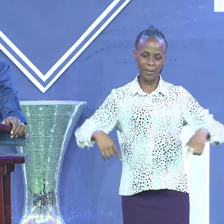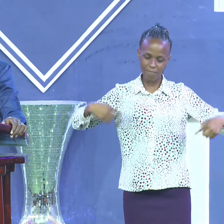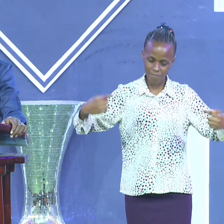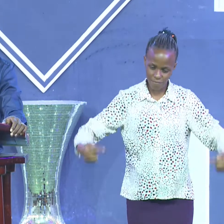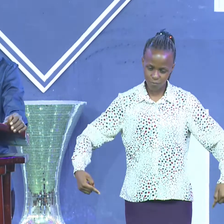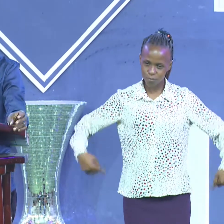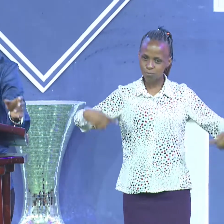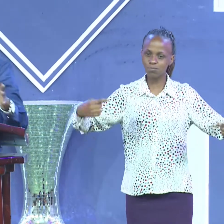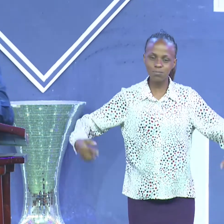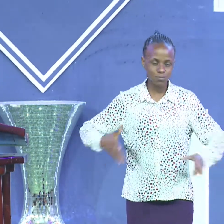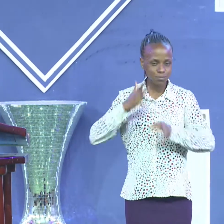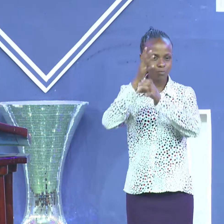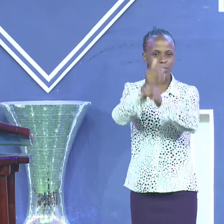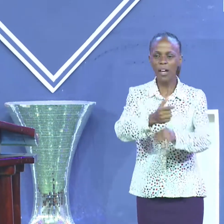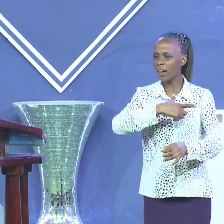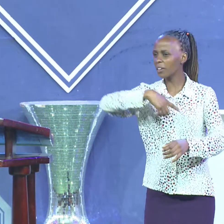just drive him on a